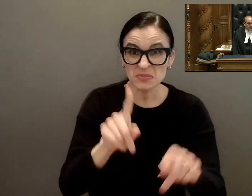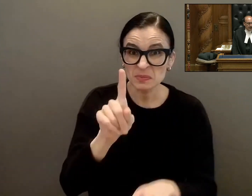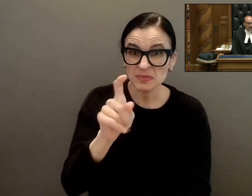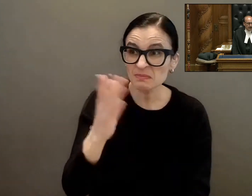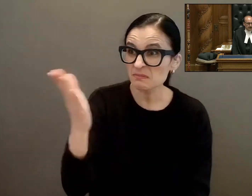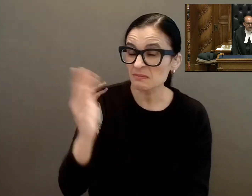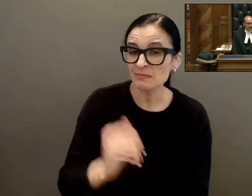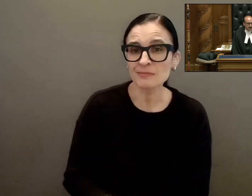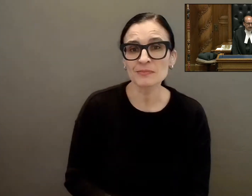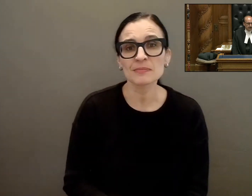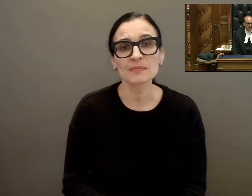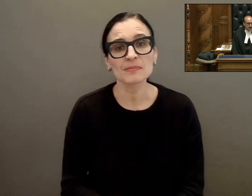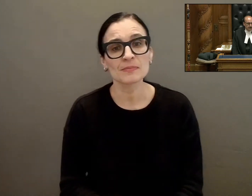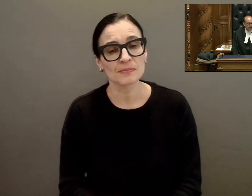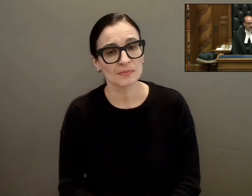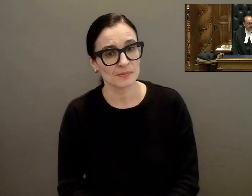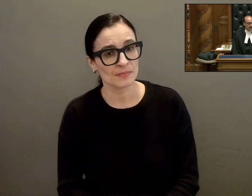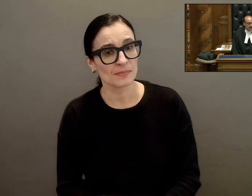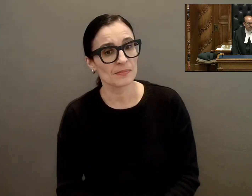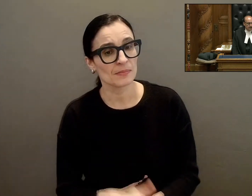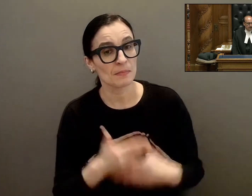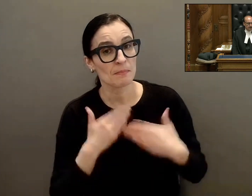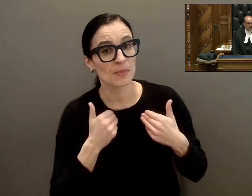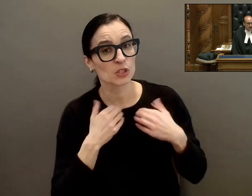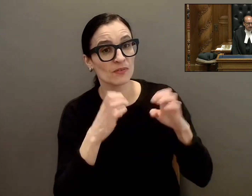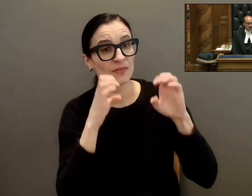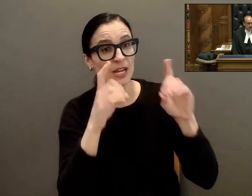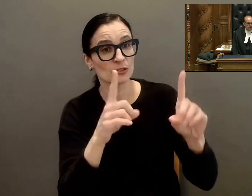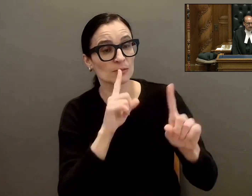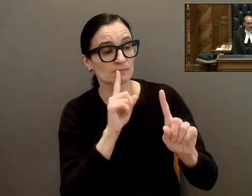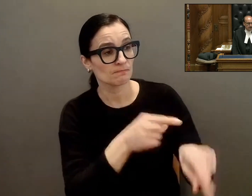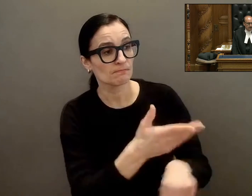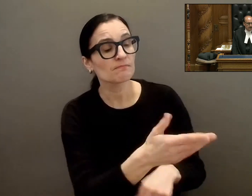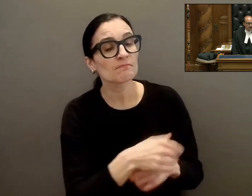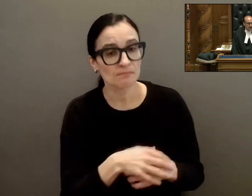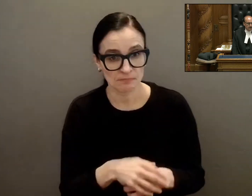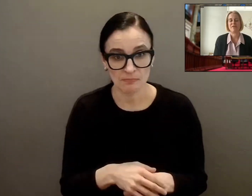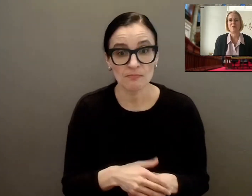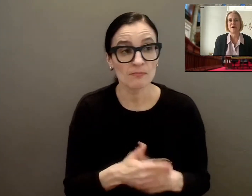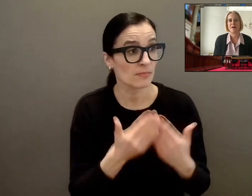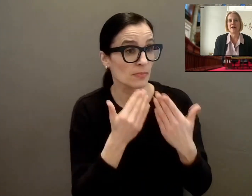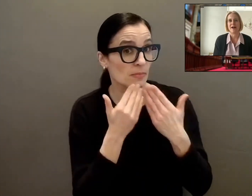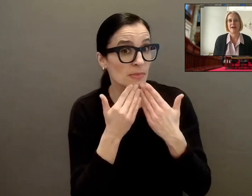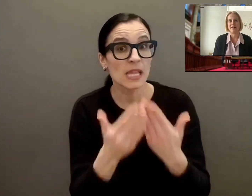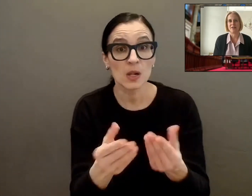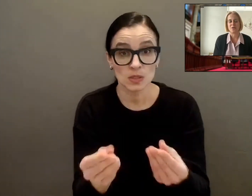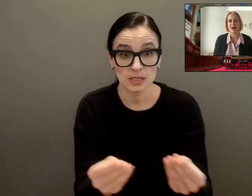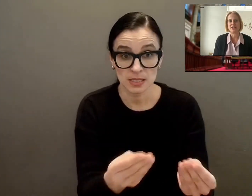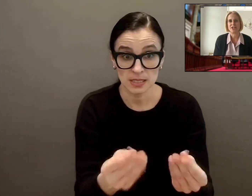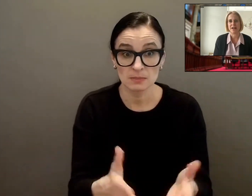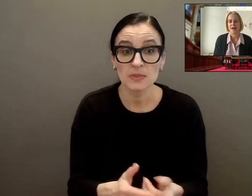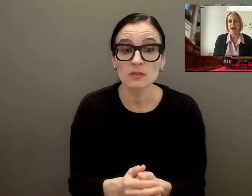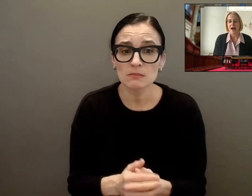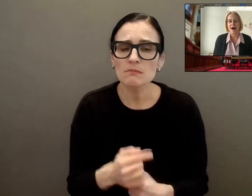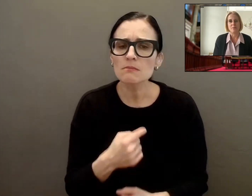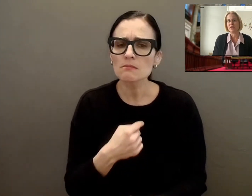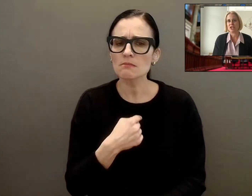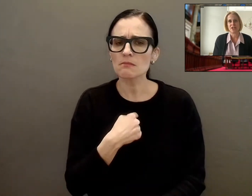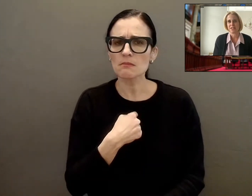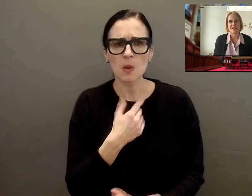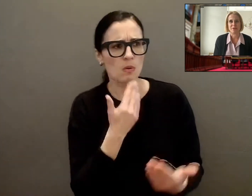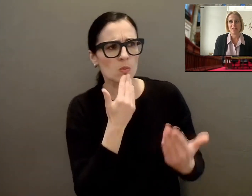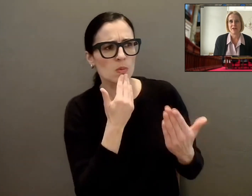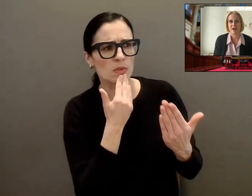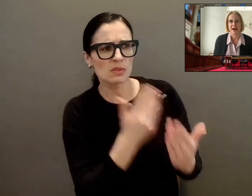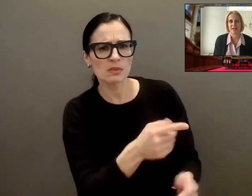Minister of Education. Thank you, Honourable Speaker, and I want to thank the member for the question, which is